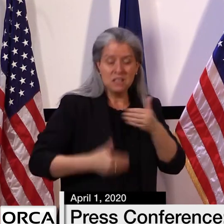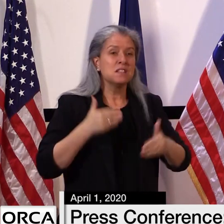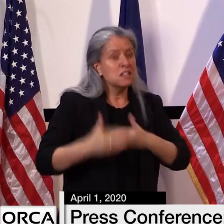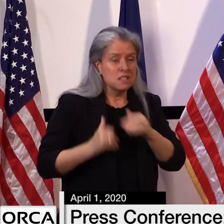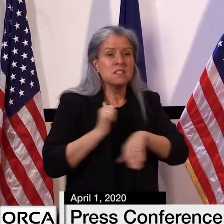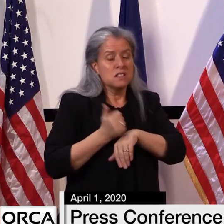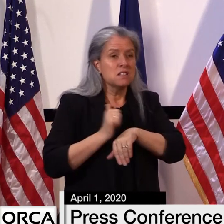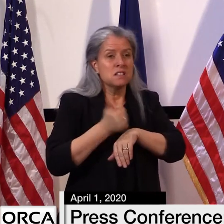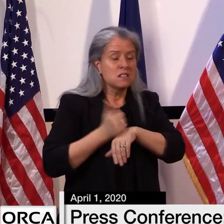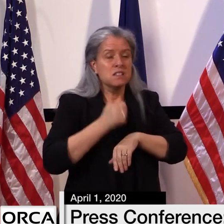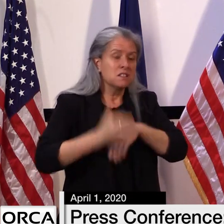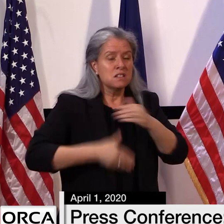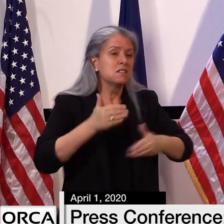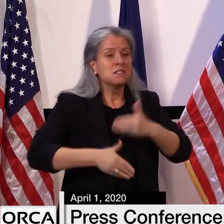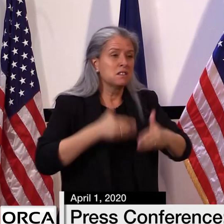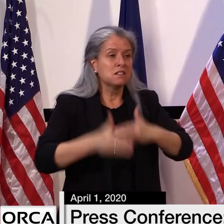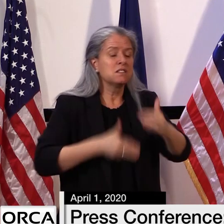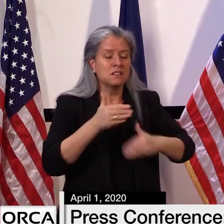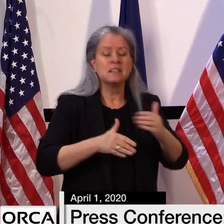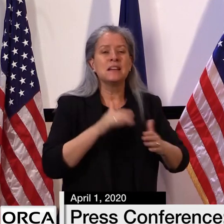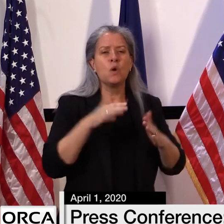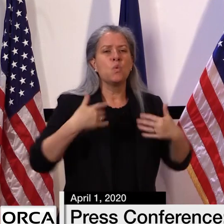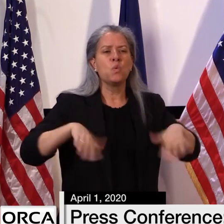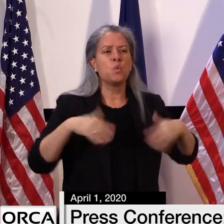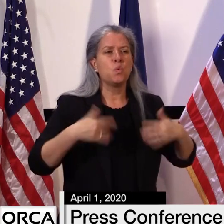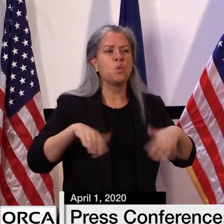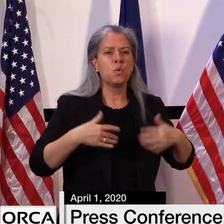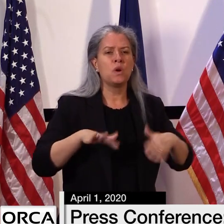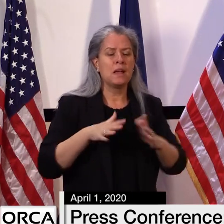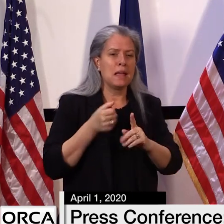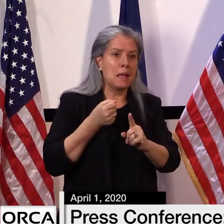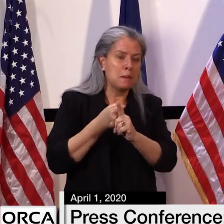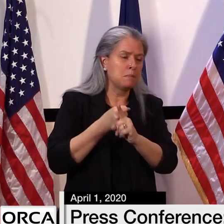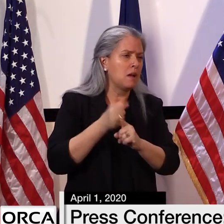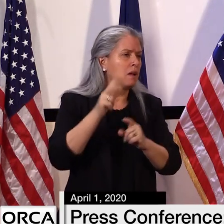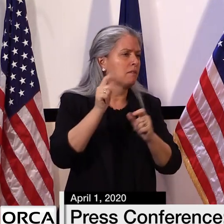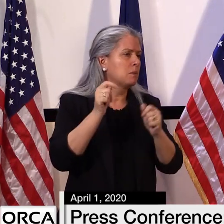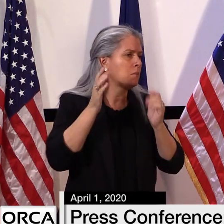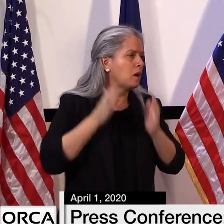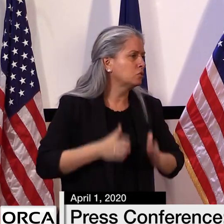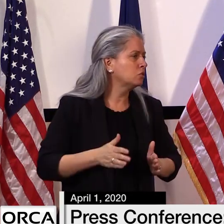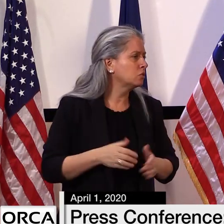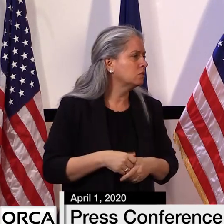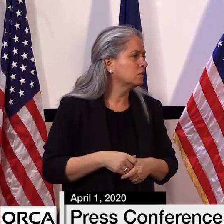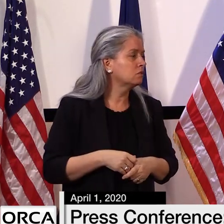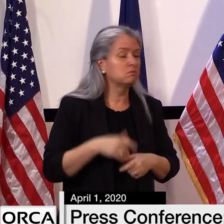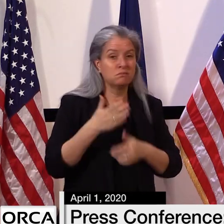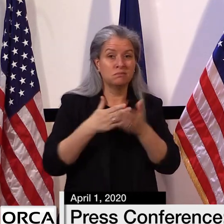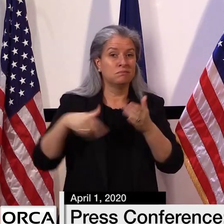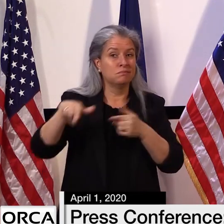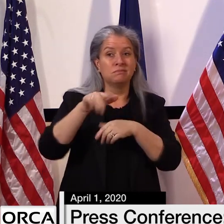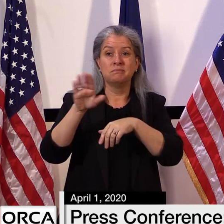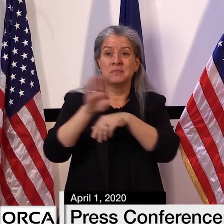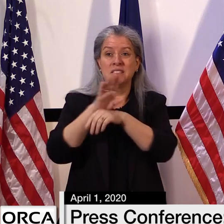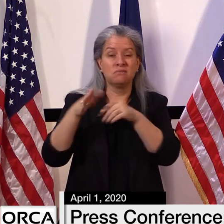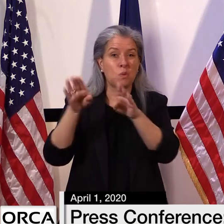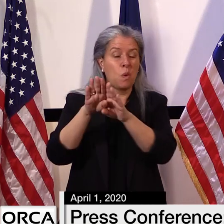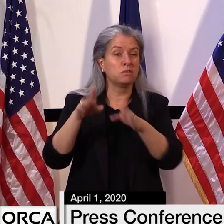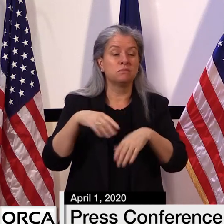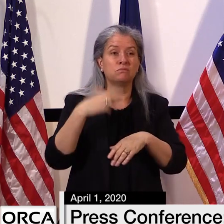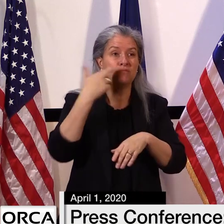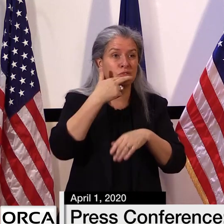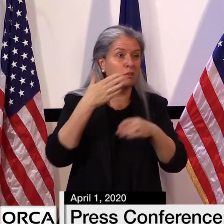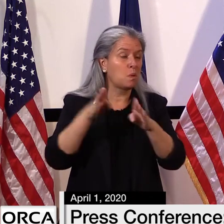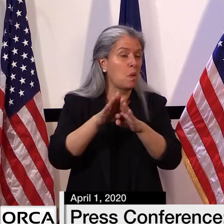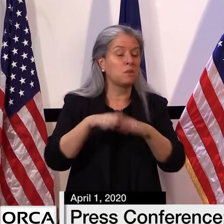place that had an impact on Vermonters and Vermonters' lives. Some of them closing down businesses, restaurants, bars, and